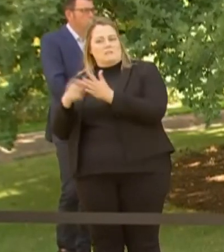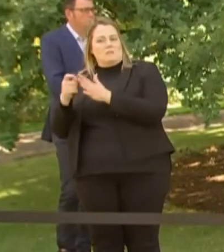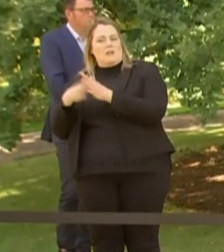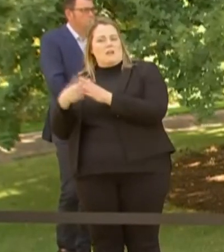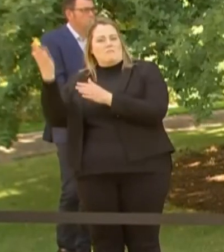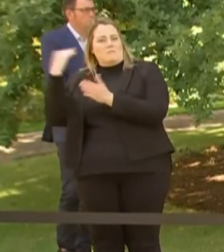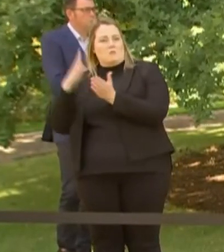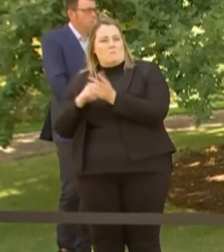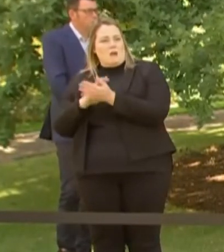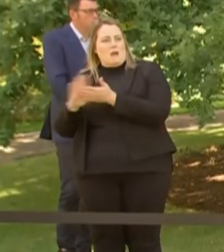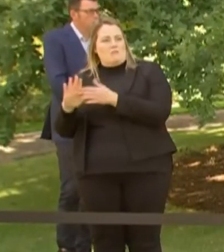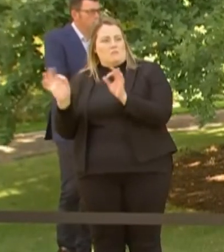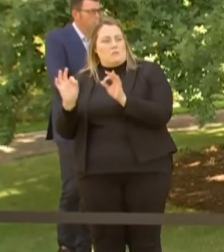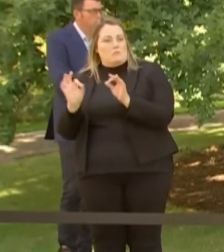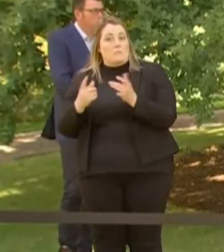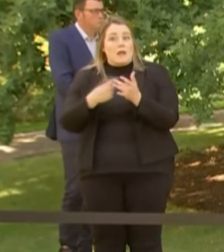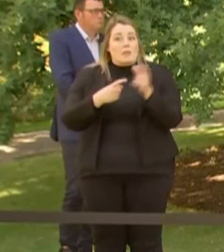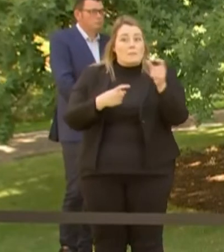No.